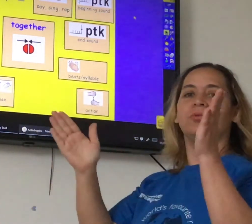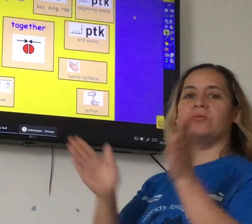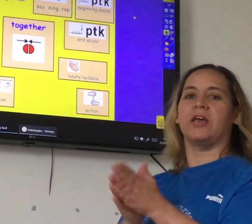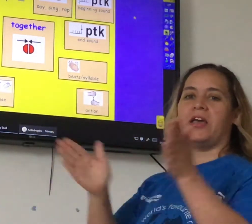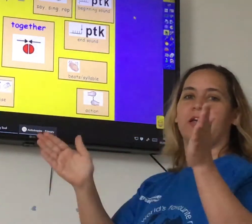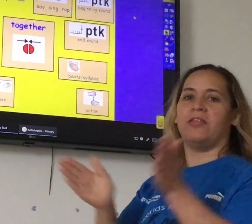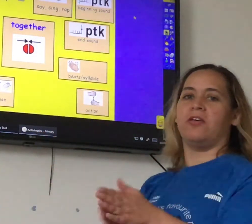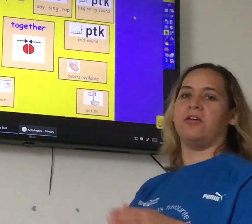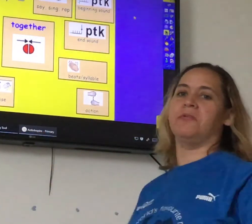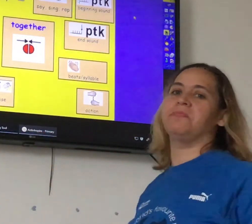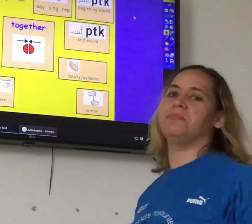Together.